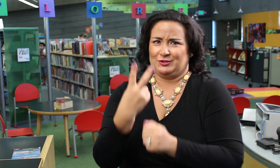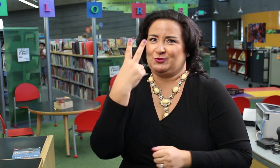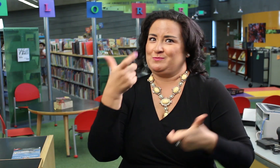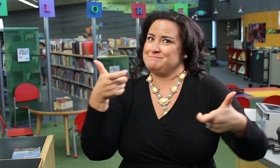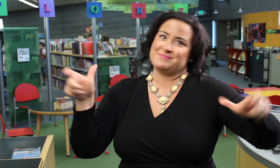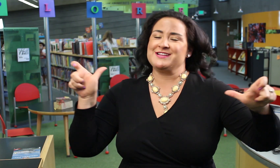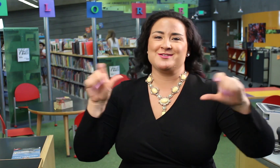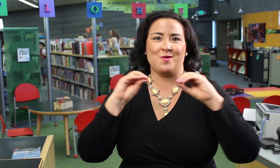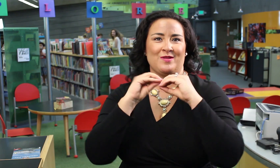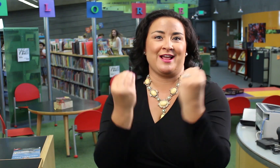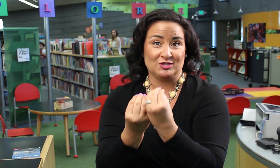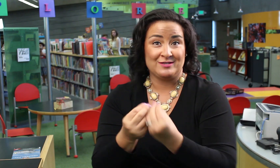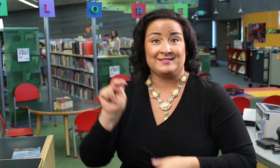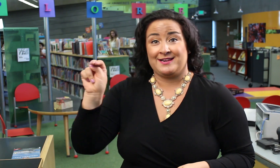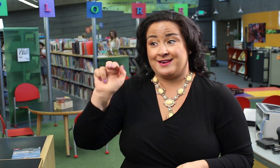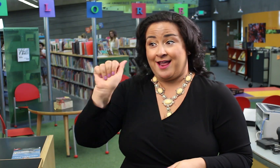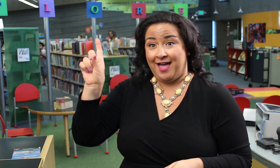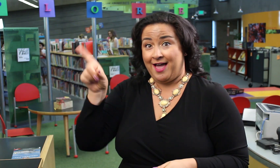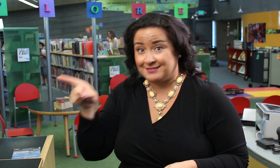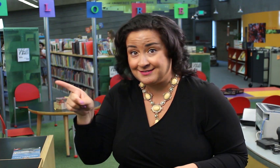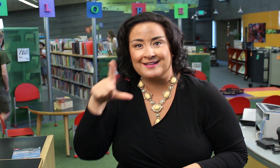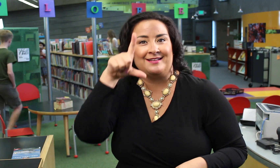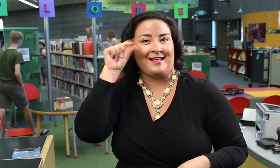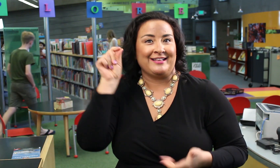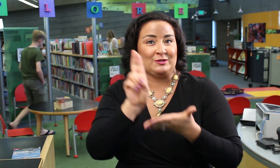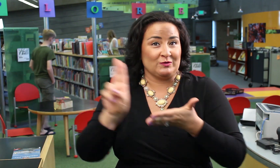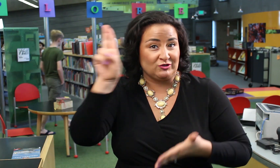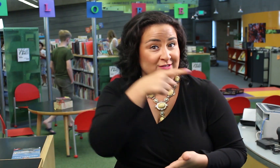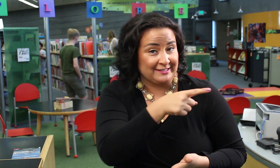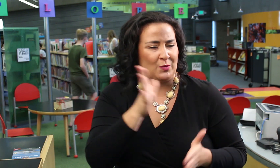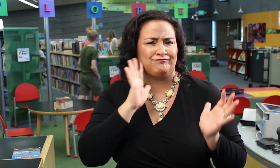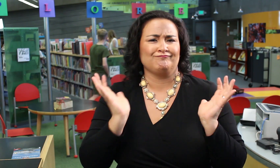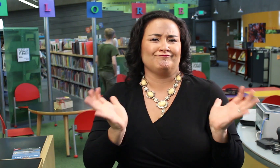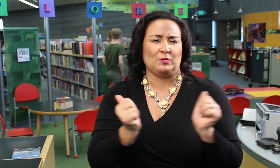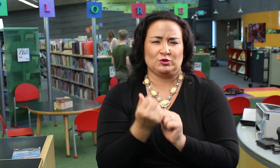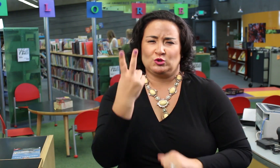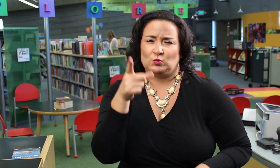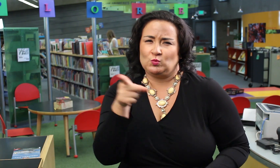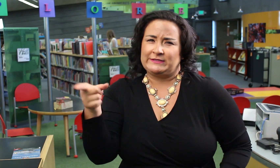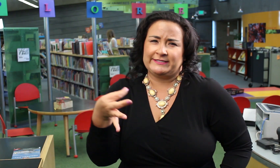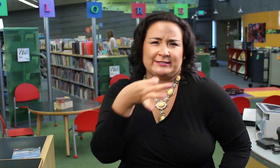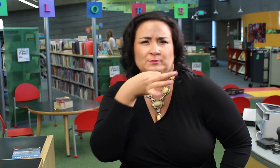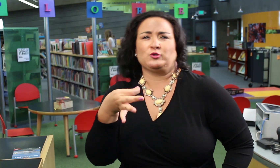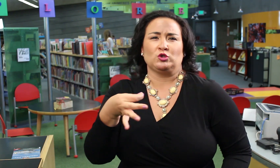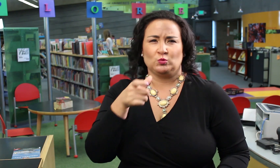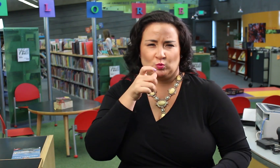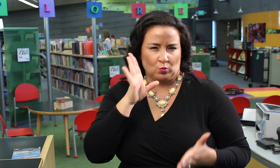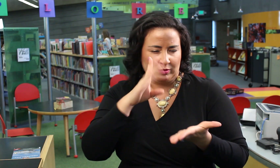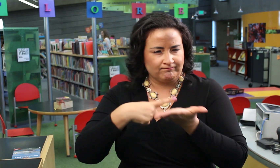major organizations, the National Association of the Deaf and Gallaudet University. Their experts will